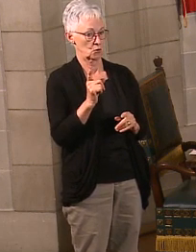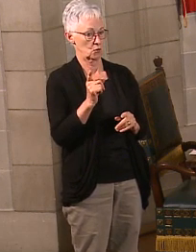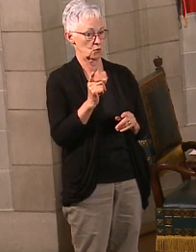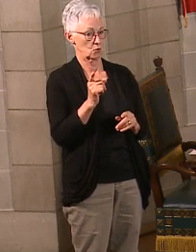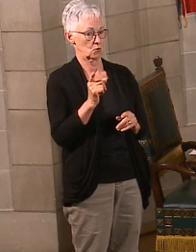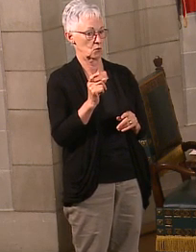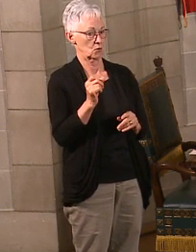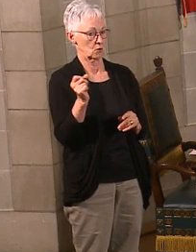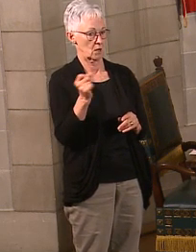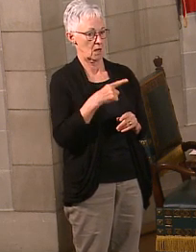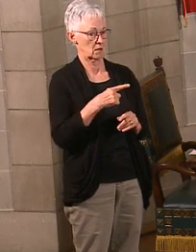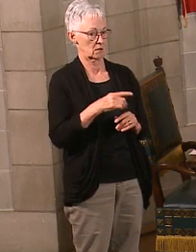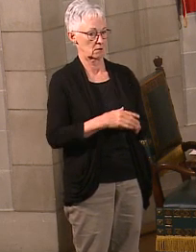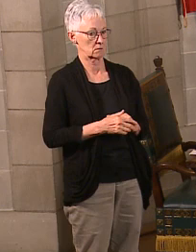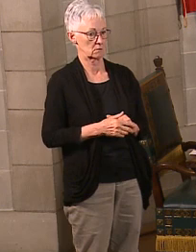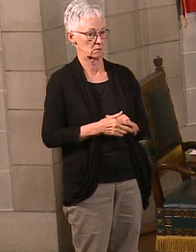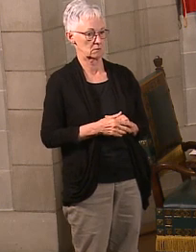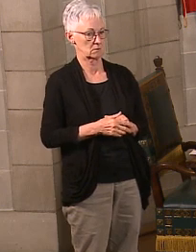to this